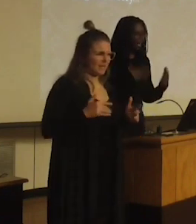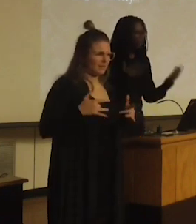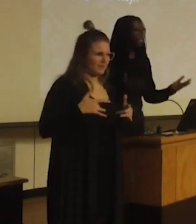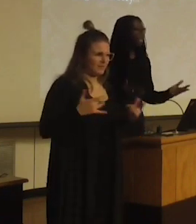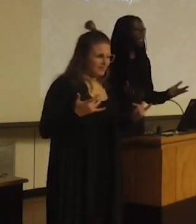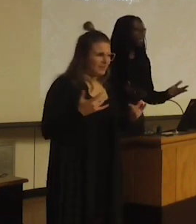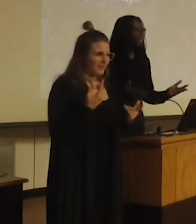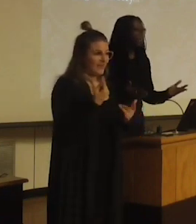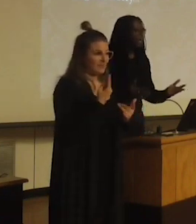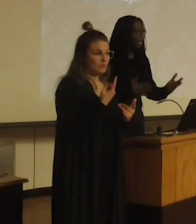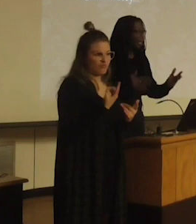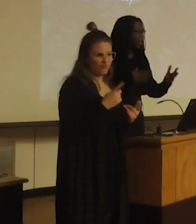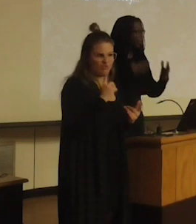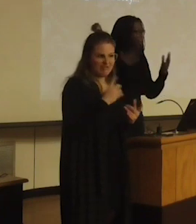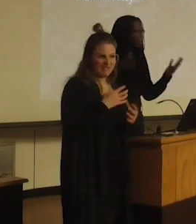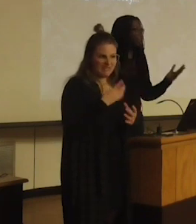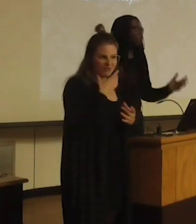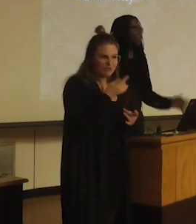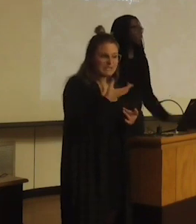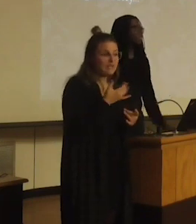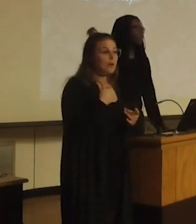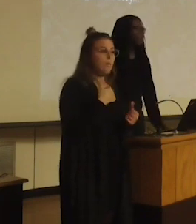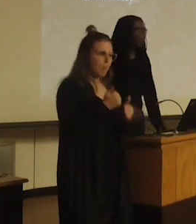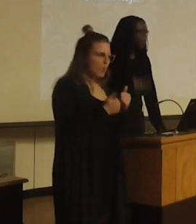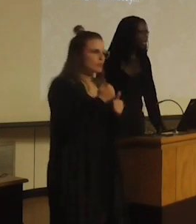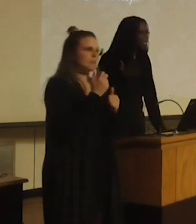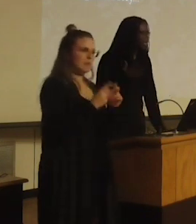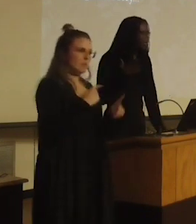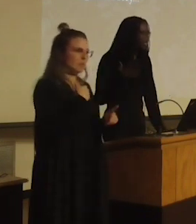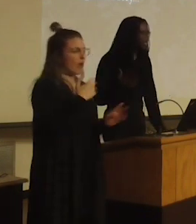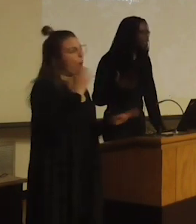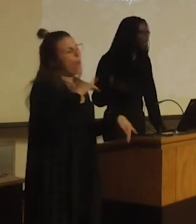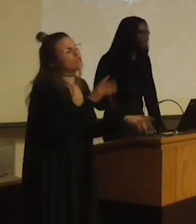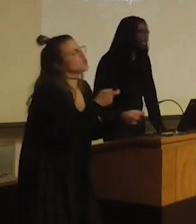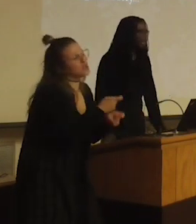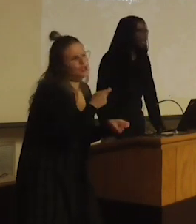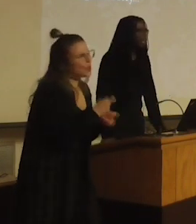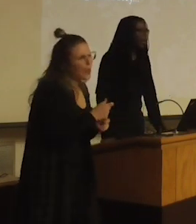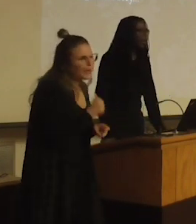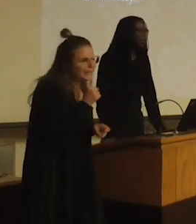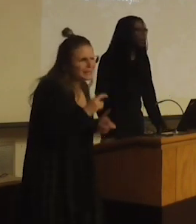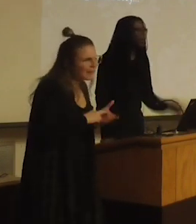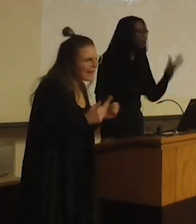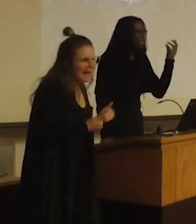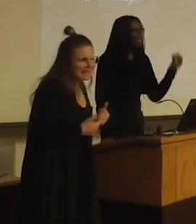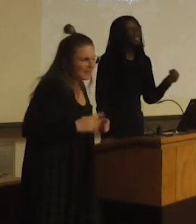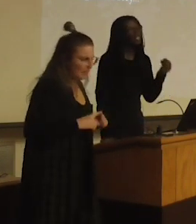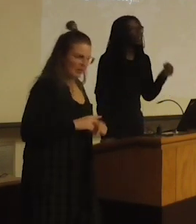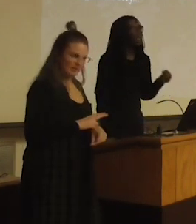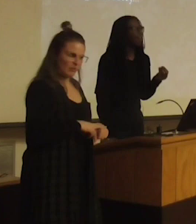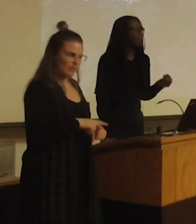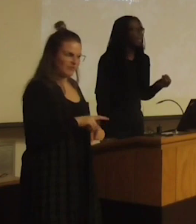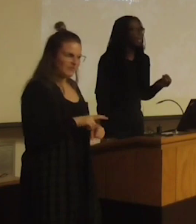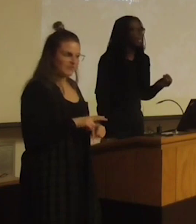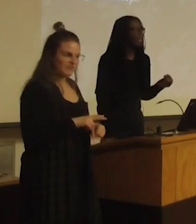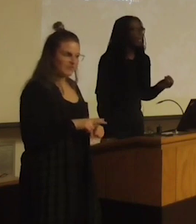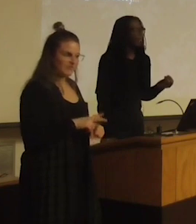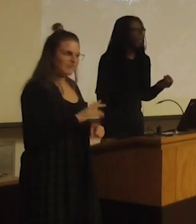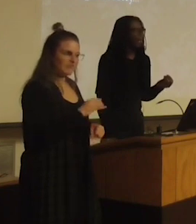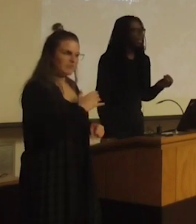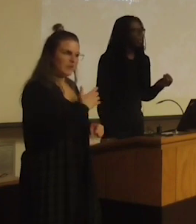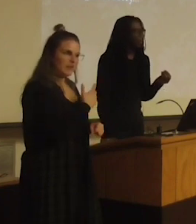And this is really interesting, because most people will probably tell you, oh, it's just a joke, it doesn't really mean anything at all. But of course these things do have